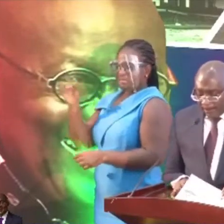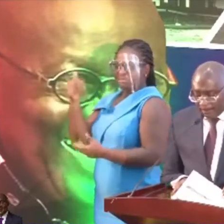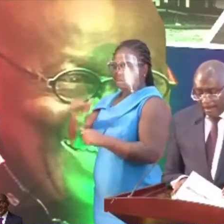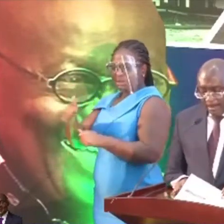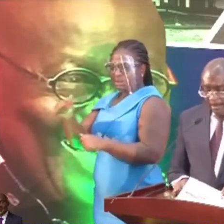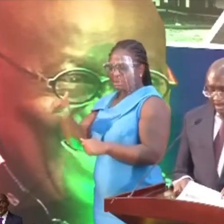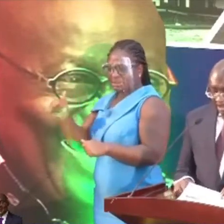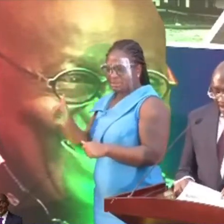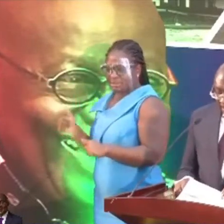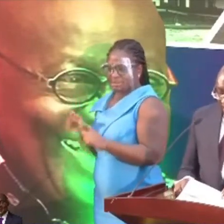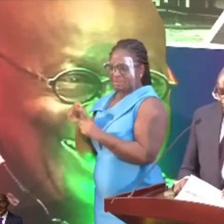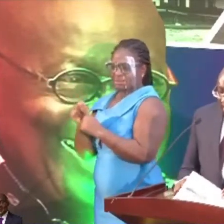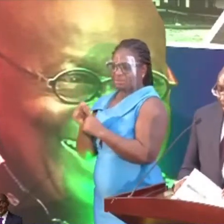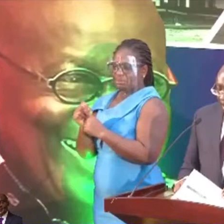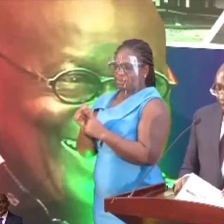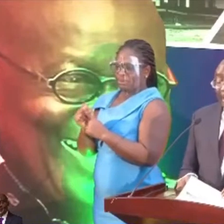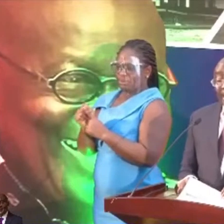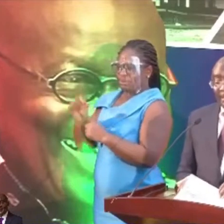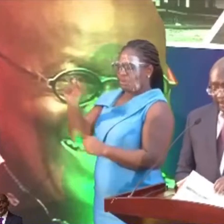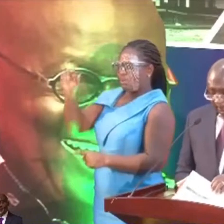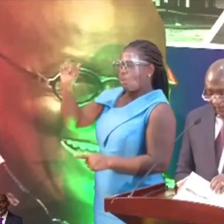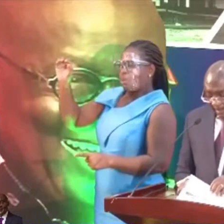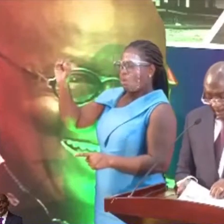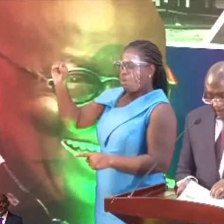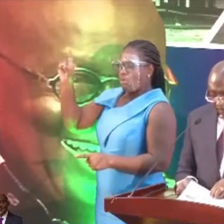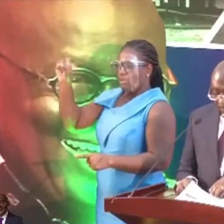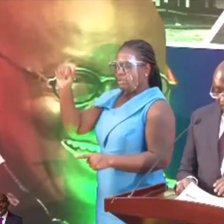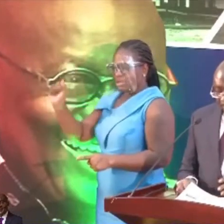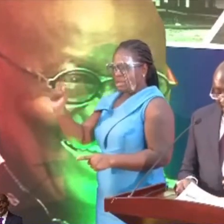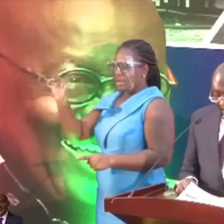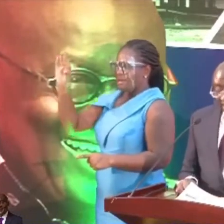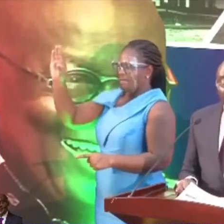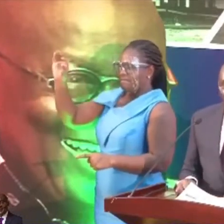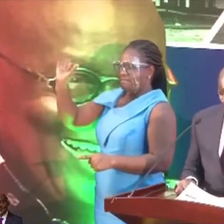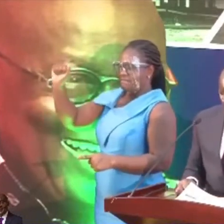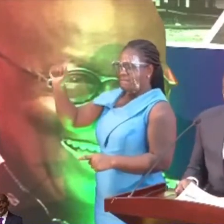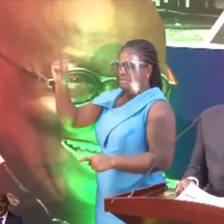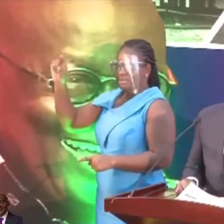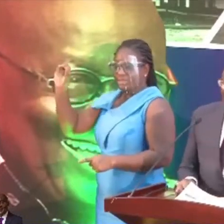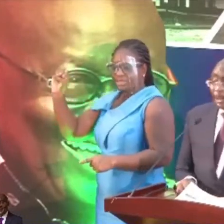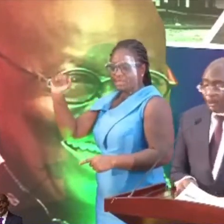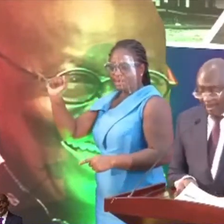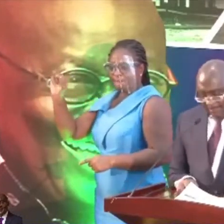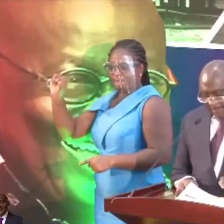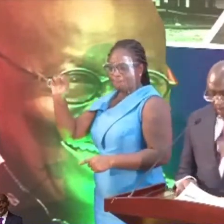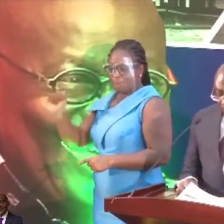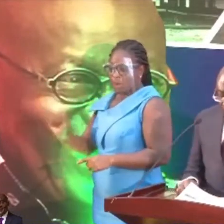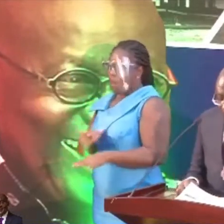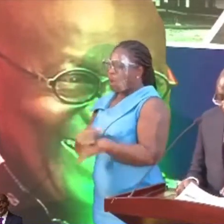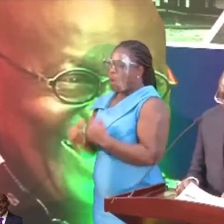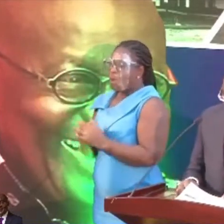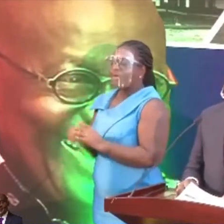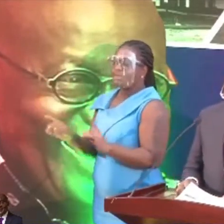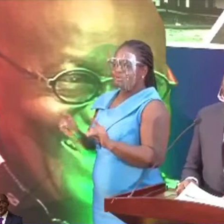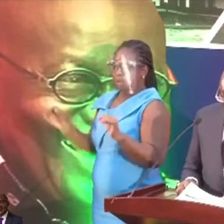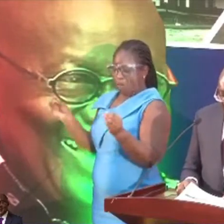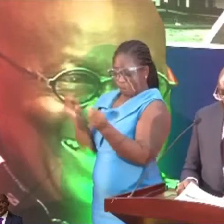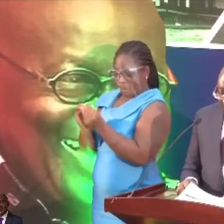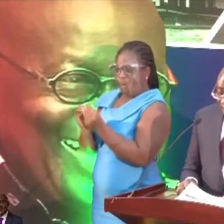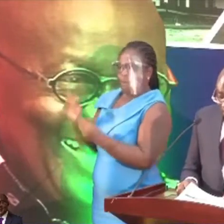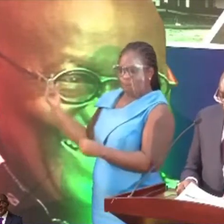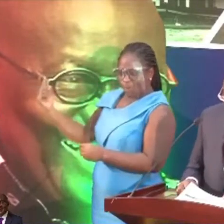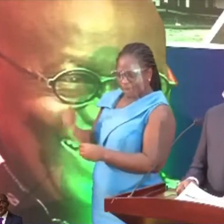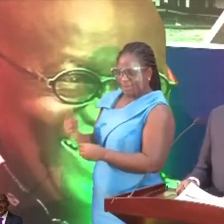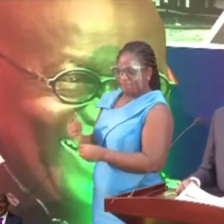Suaim, Menchia, Odan, Walewale, Fadama. They are all getting astroturfs, and more will be coming. As